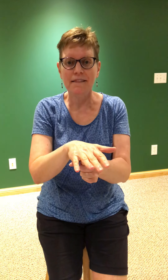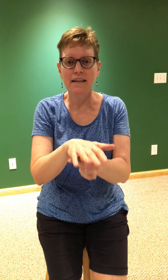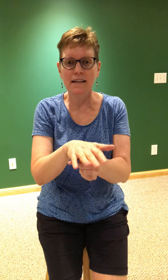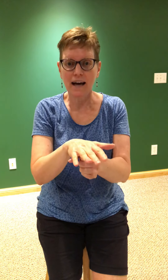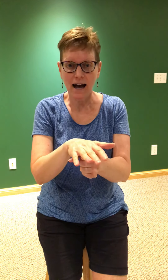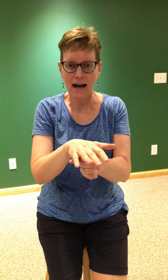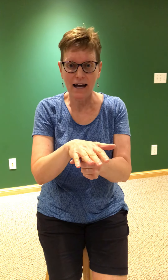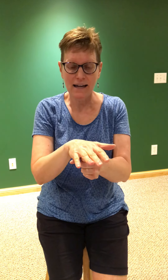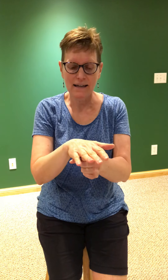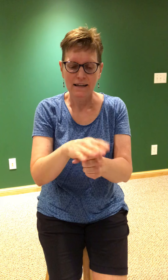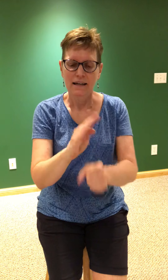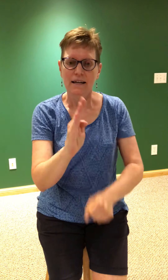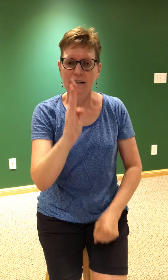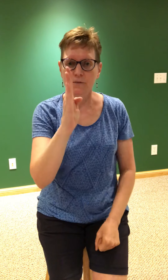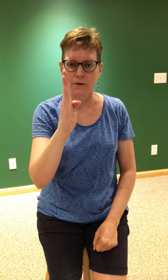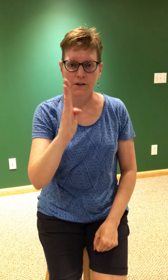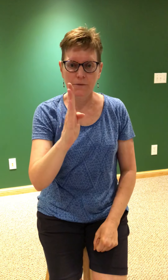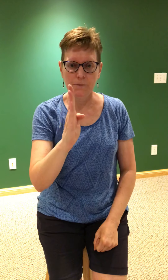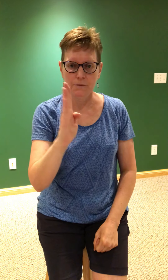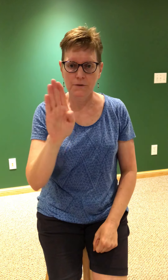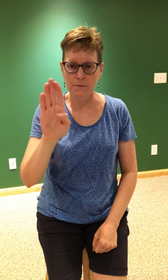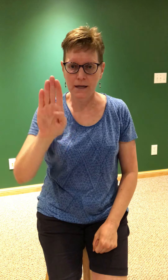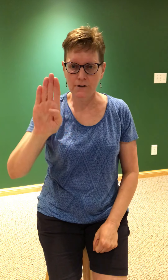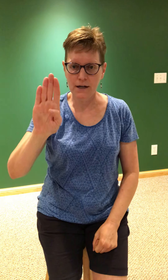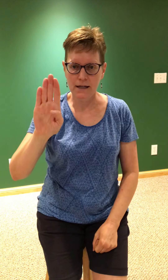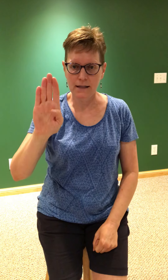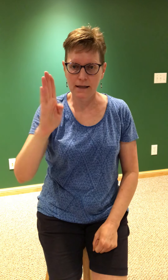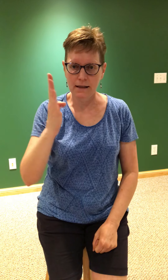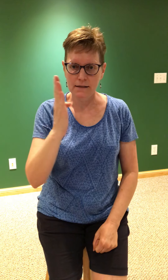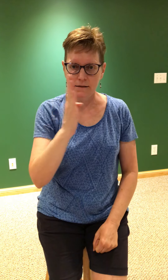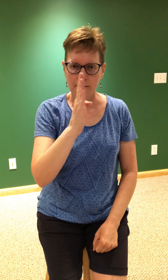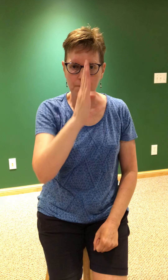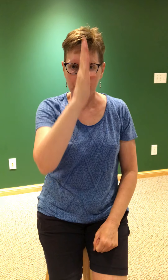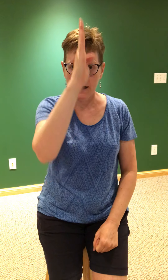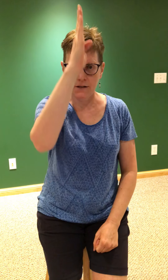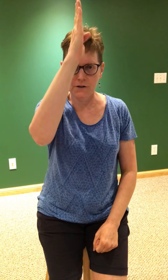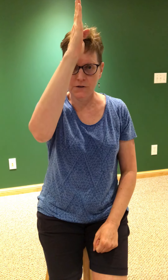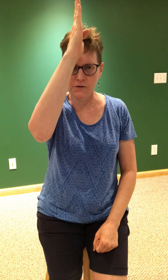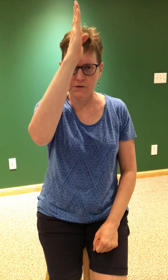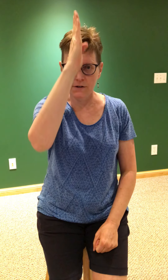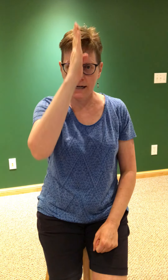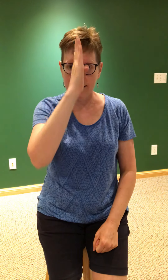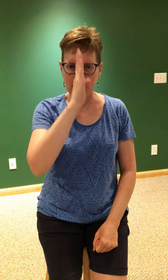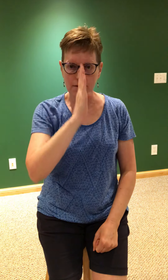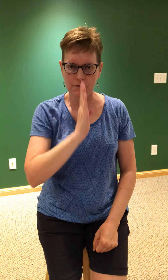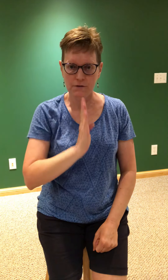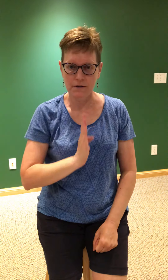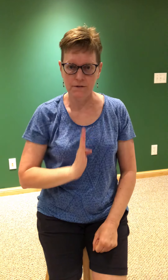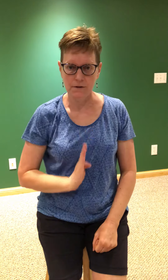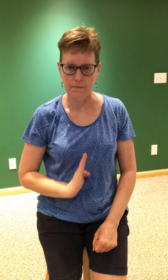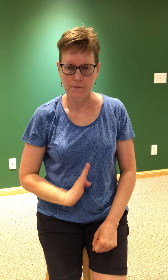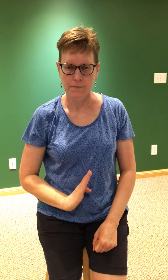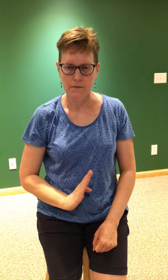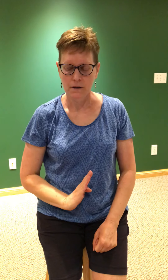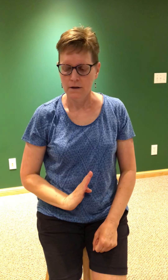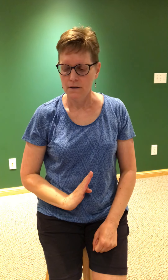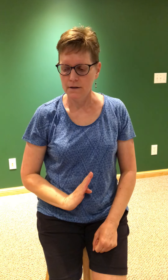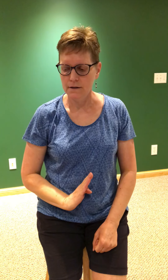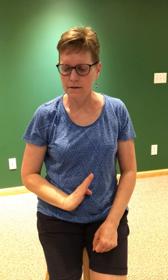then God is where you make your hand like this and you go straight down the front of you.